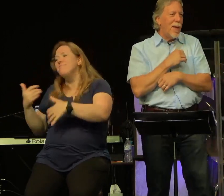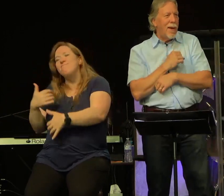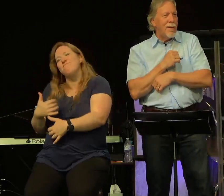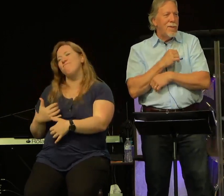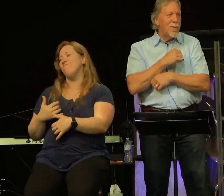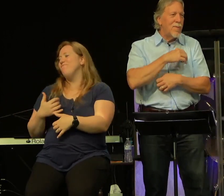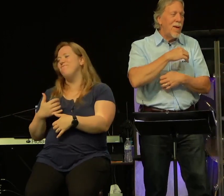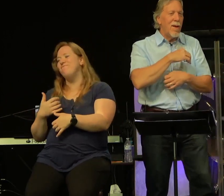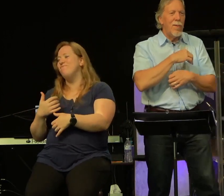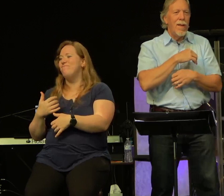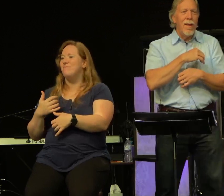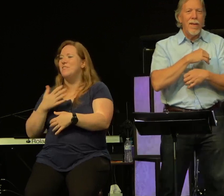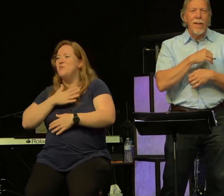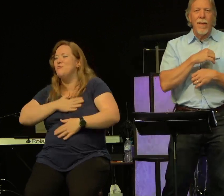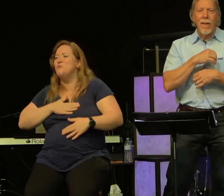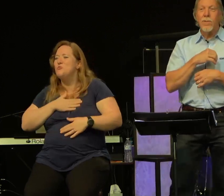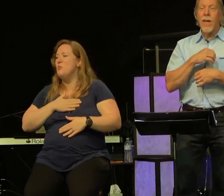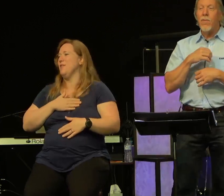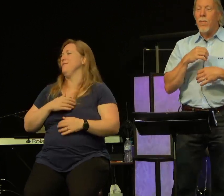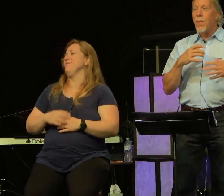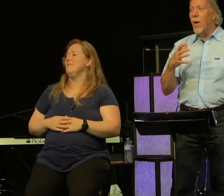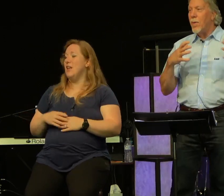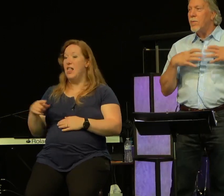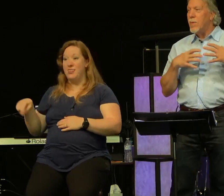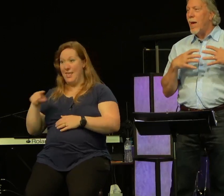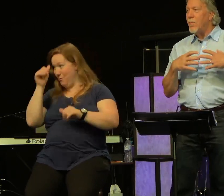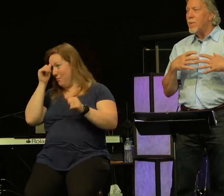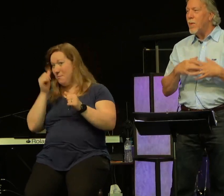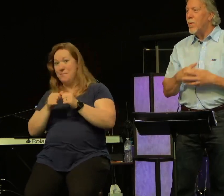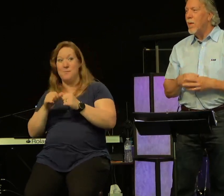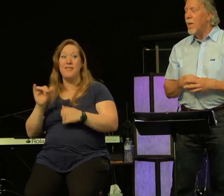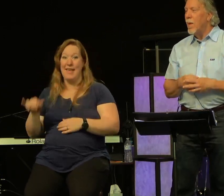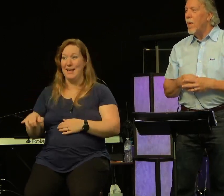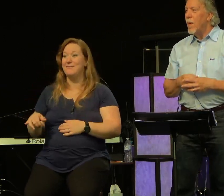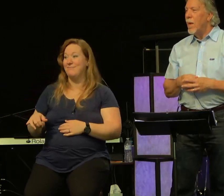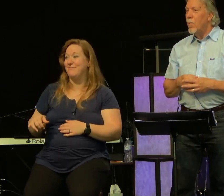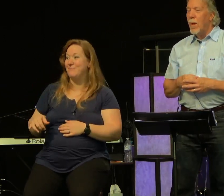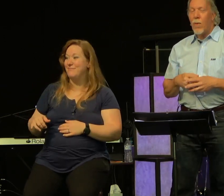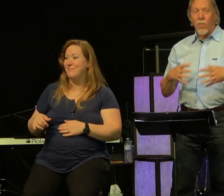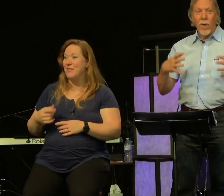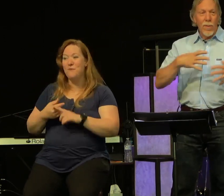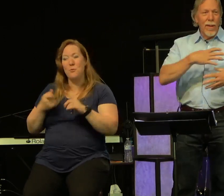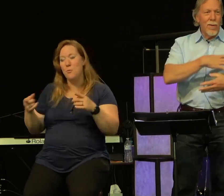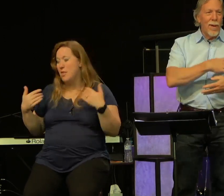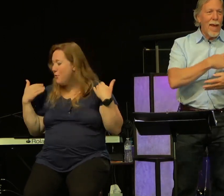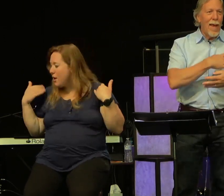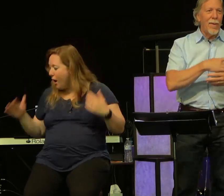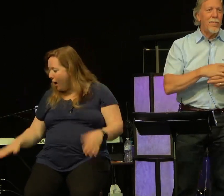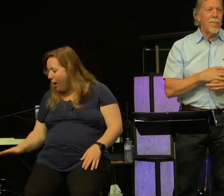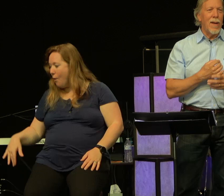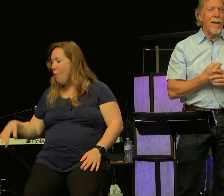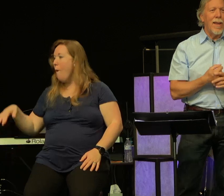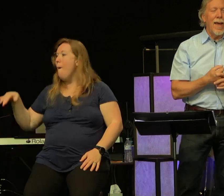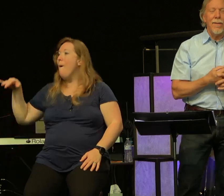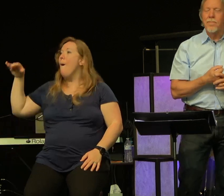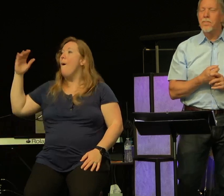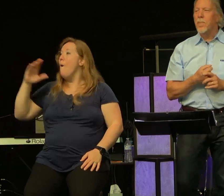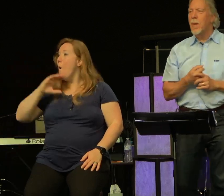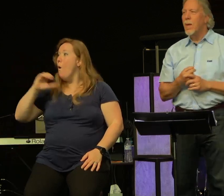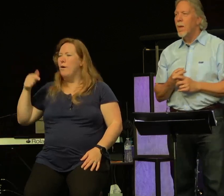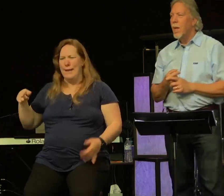little bit and just, you know, because they remember all those times when they were real little and I had them like